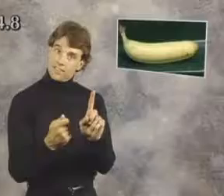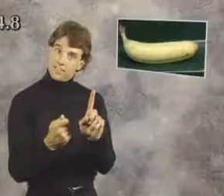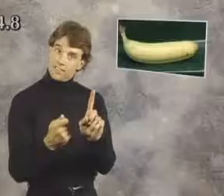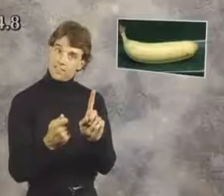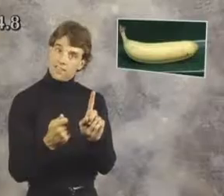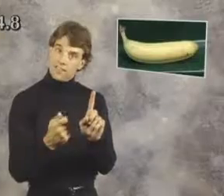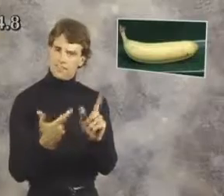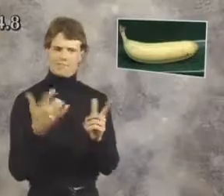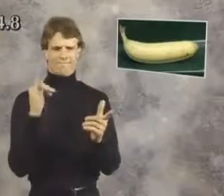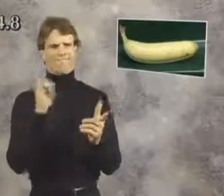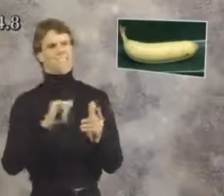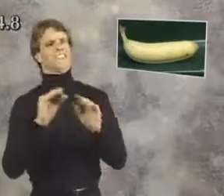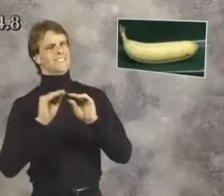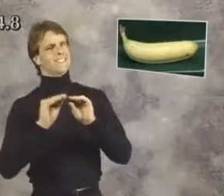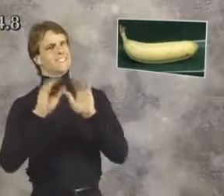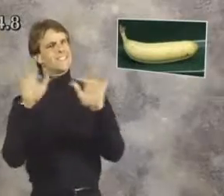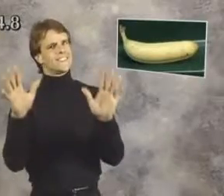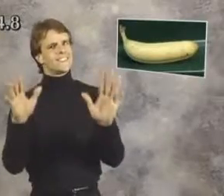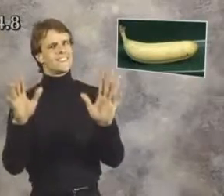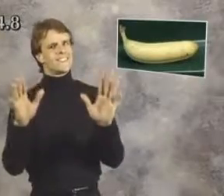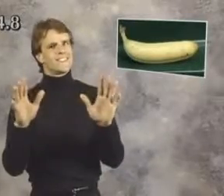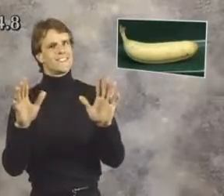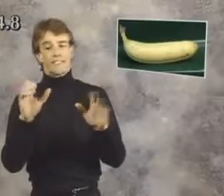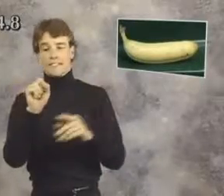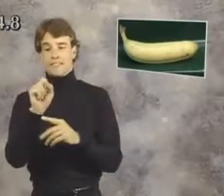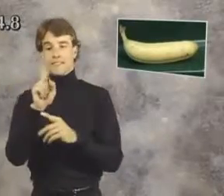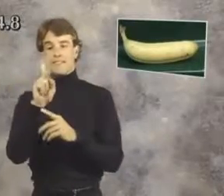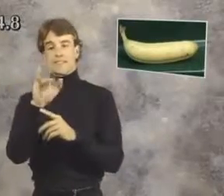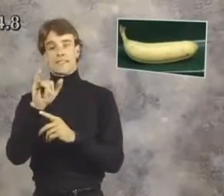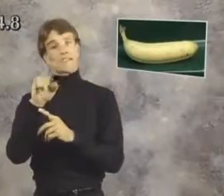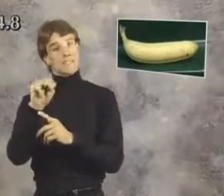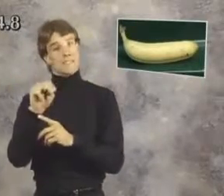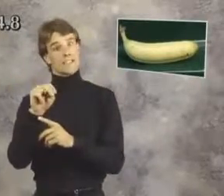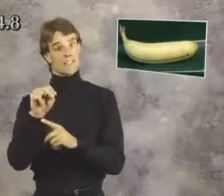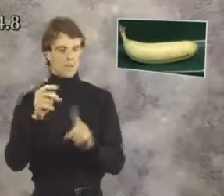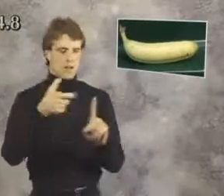Banana. This is obvious. You're peeling a banana.